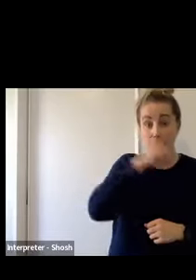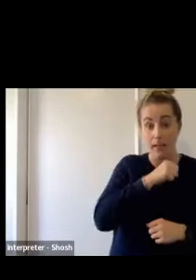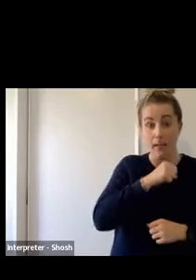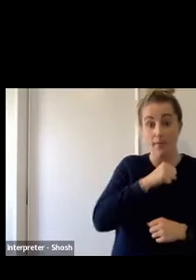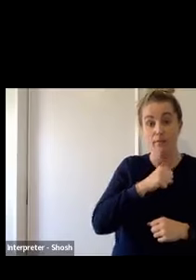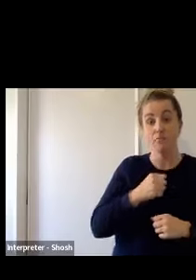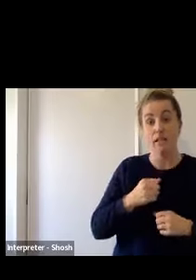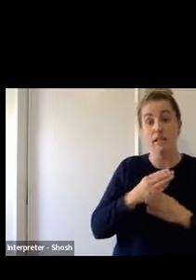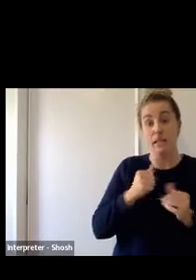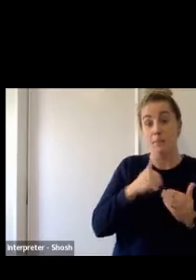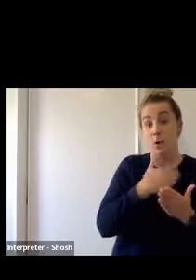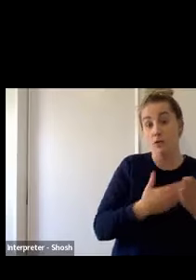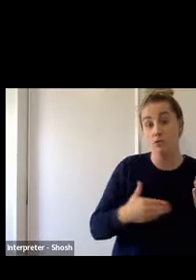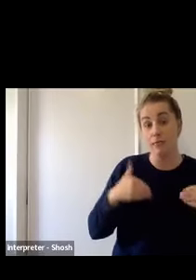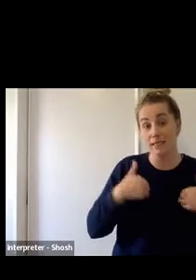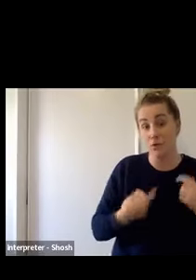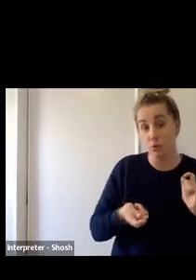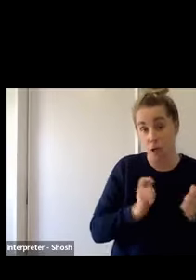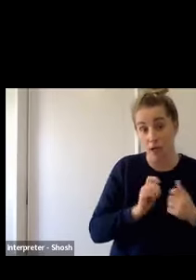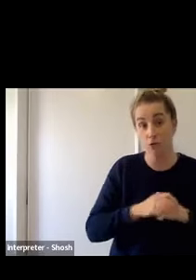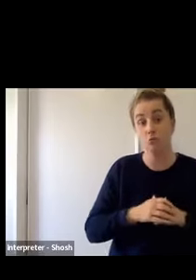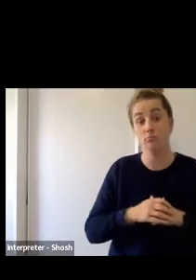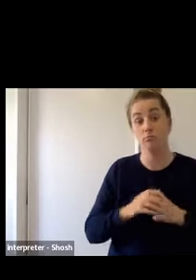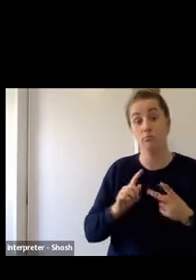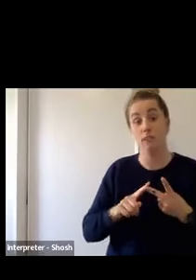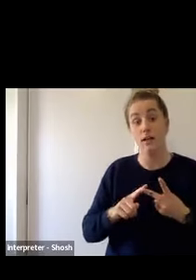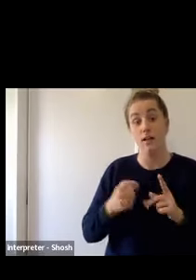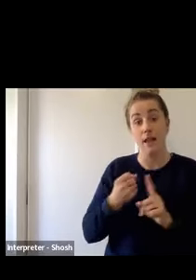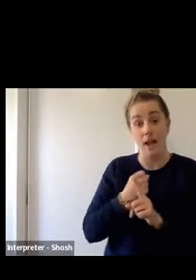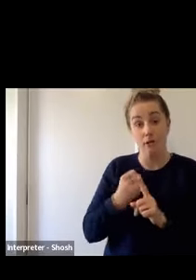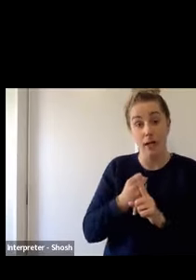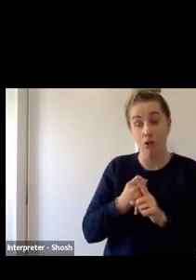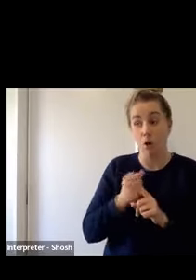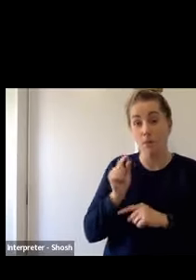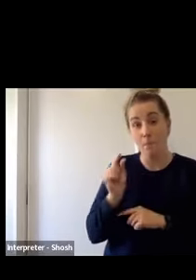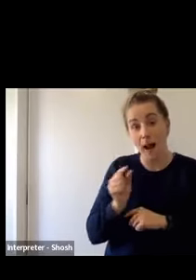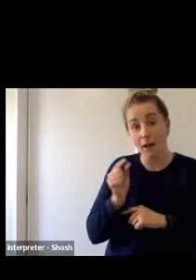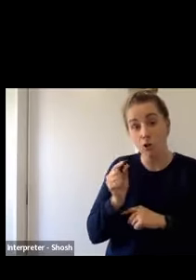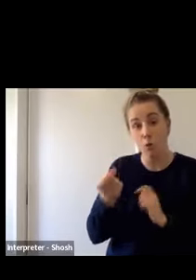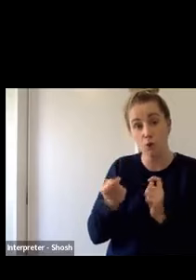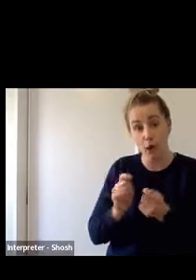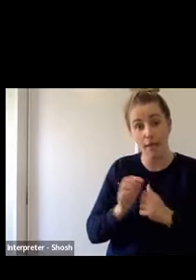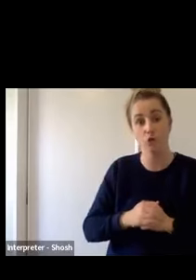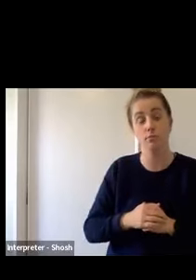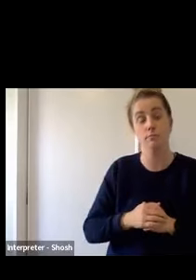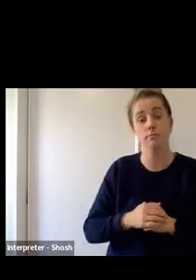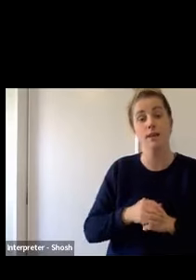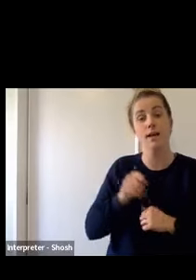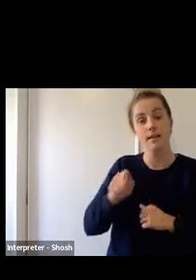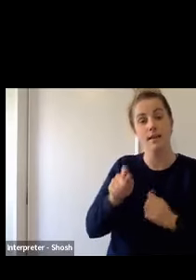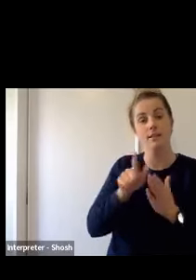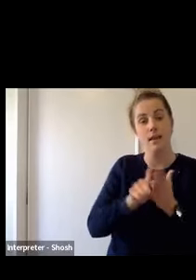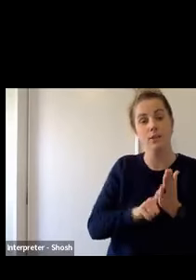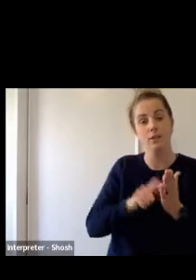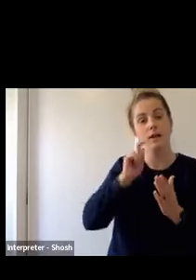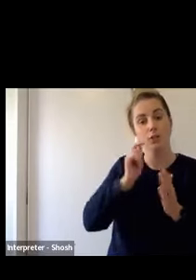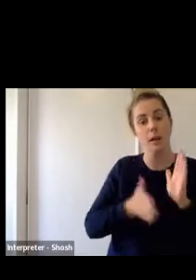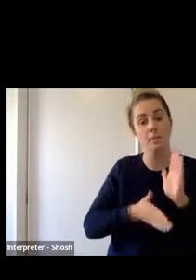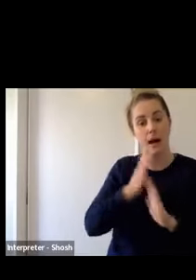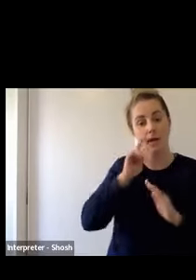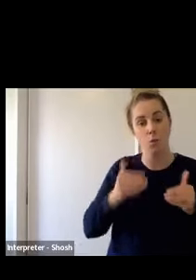change. I believe in the aggregation of marginal gains, and I believe that this legislation, if passed,